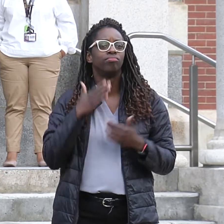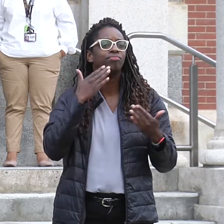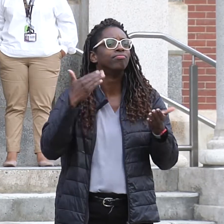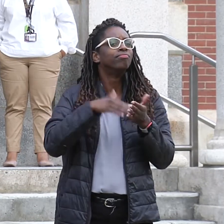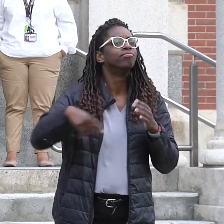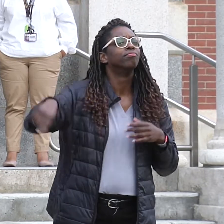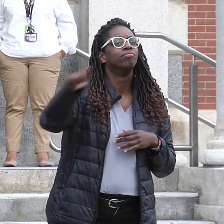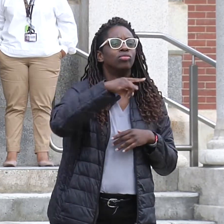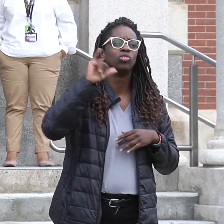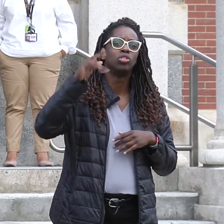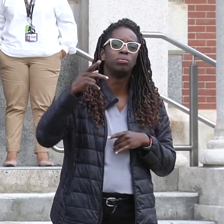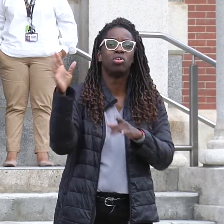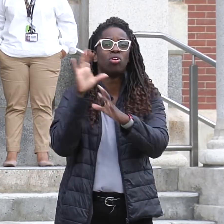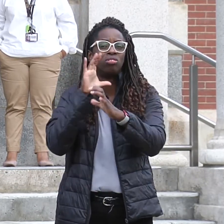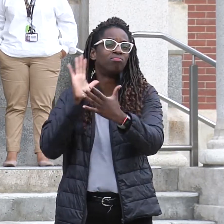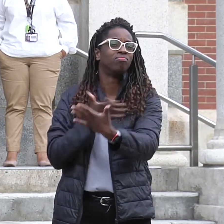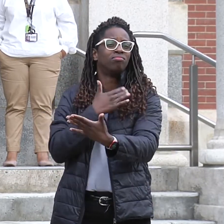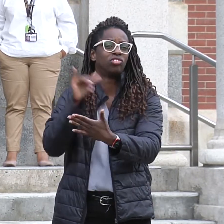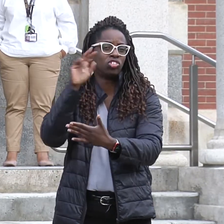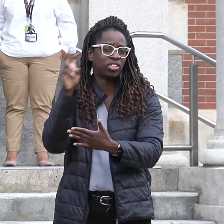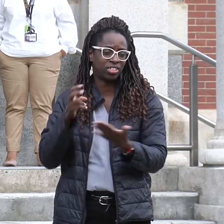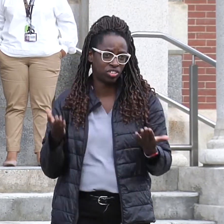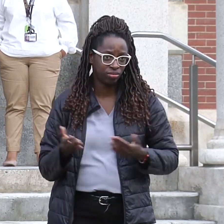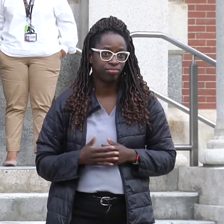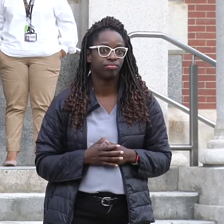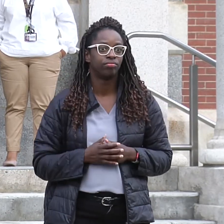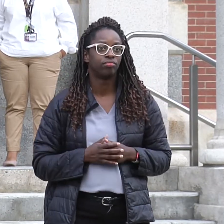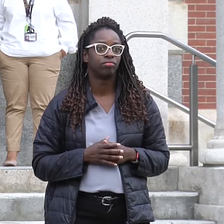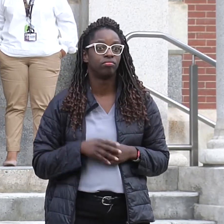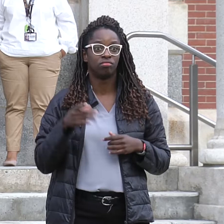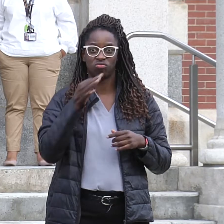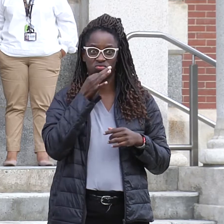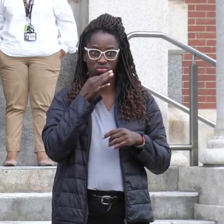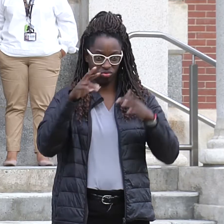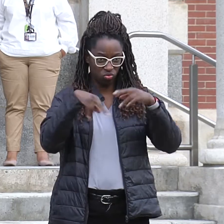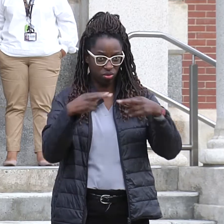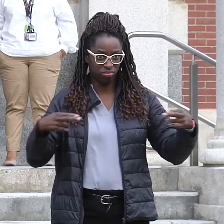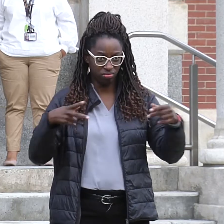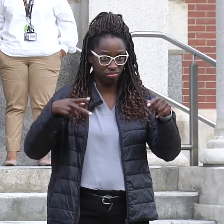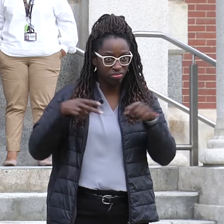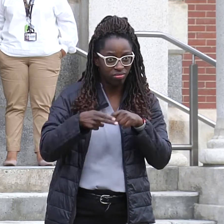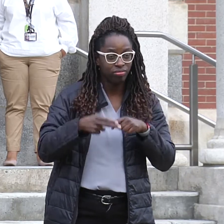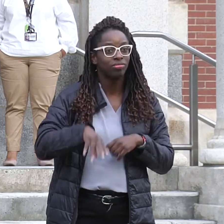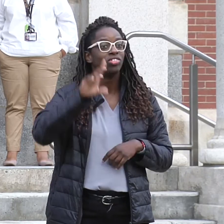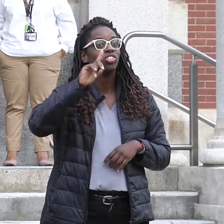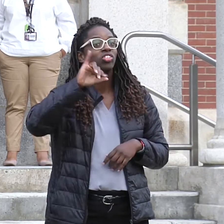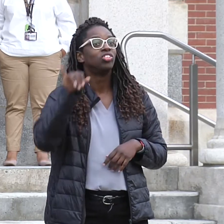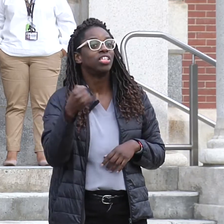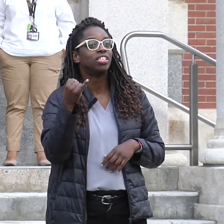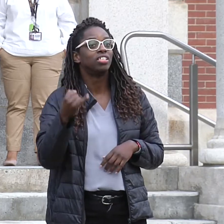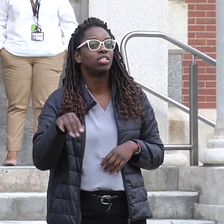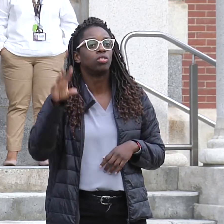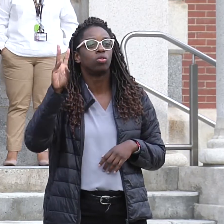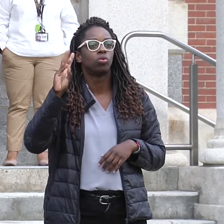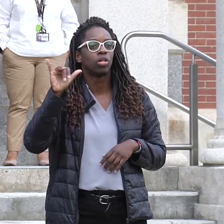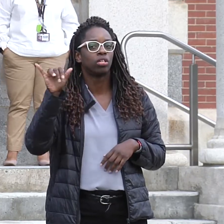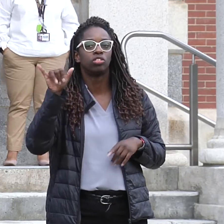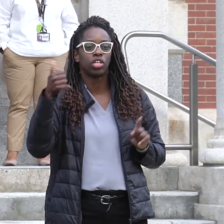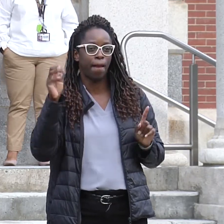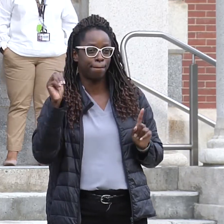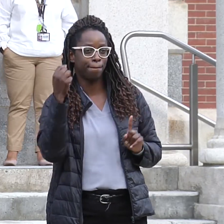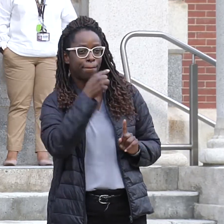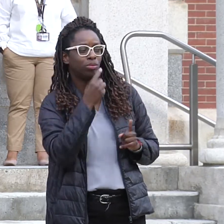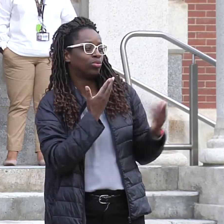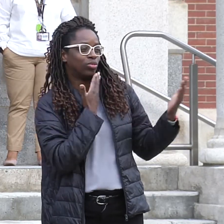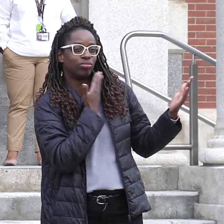Honk. In just a minute, we'll cut the ribbon and then we'll have some music by DJ Wysham, who's in the house back there. Thank you, DJ Wysham, for being